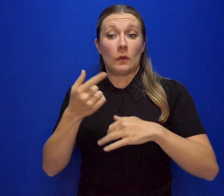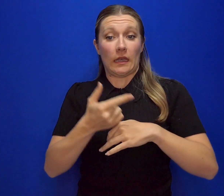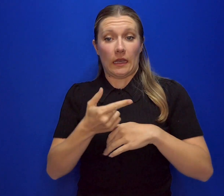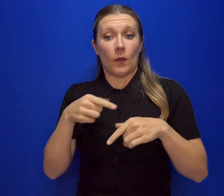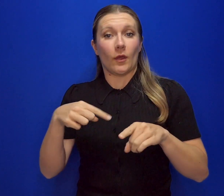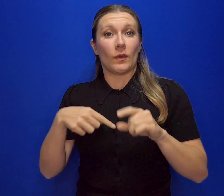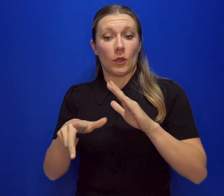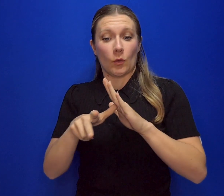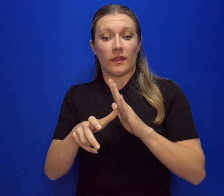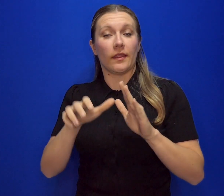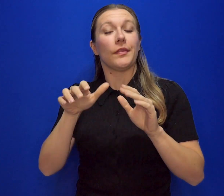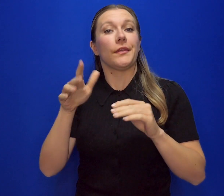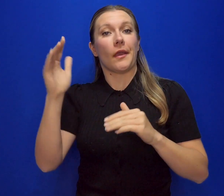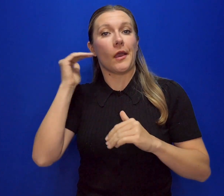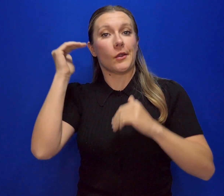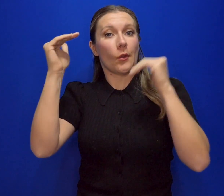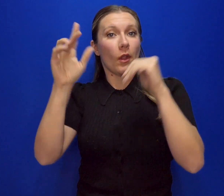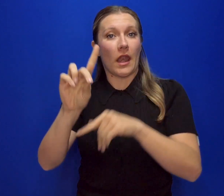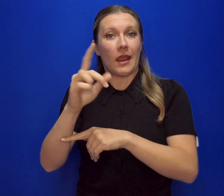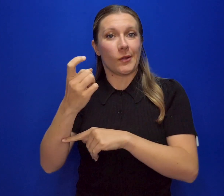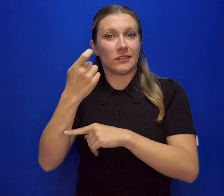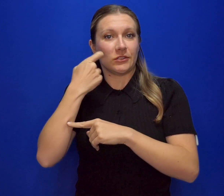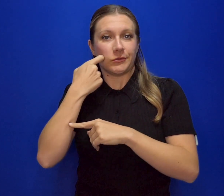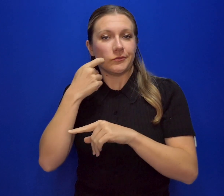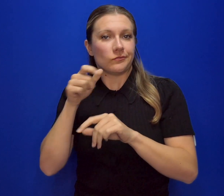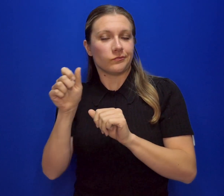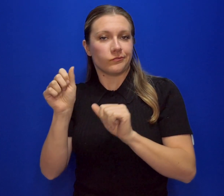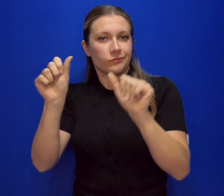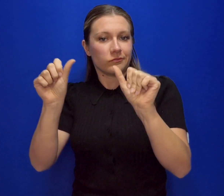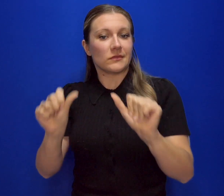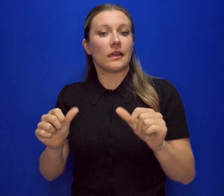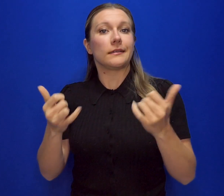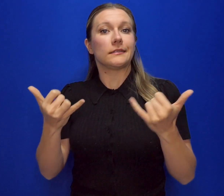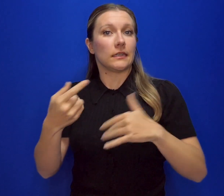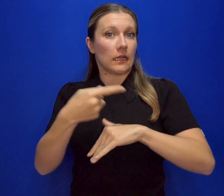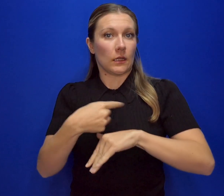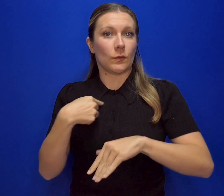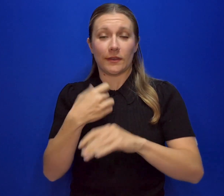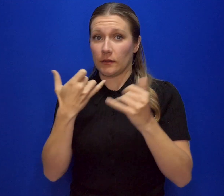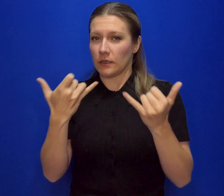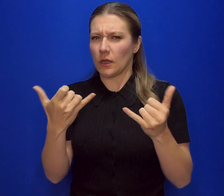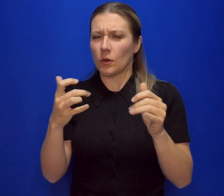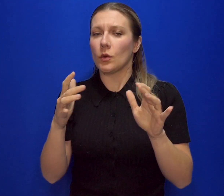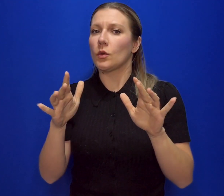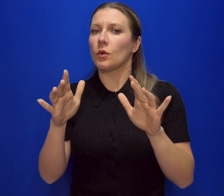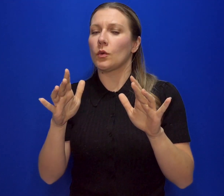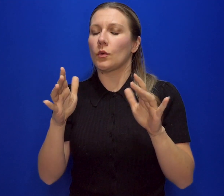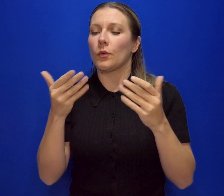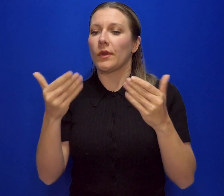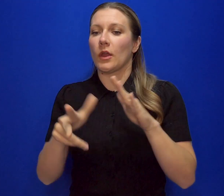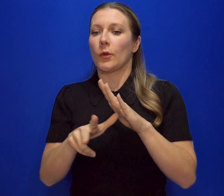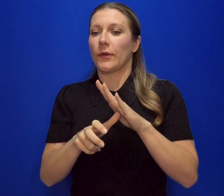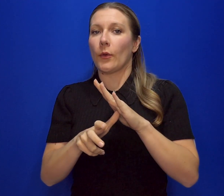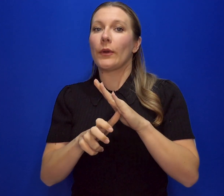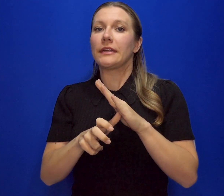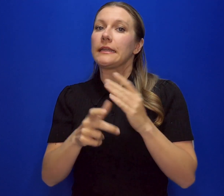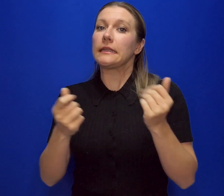record this, the adult diagnosis one went up. And today we are going to record Fear